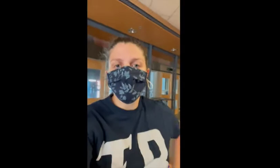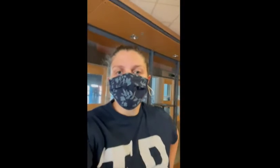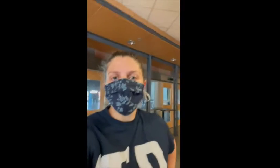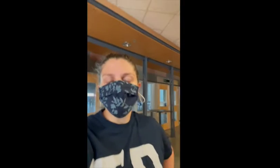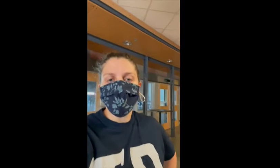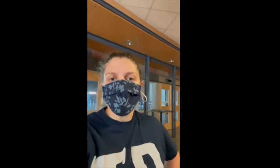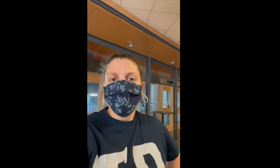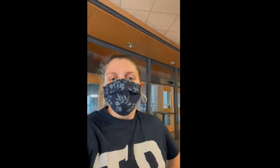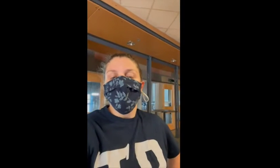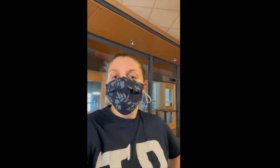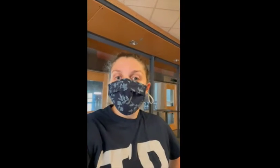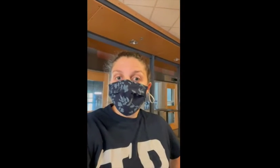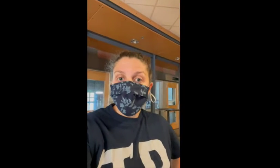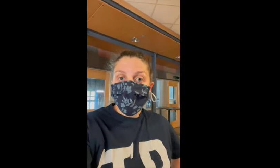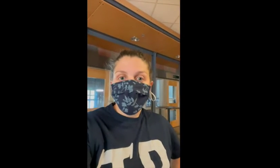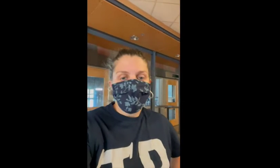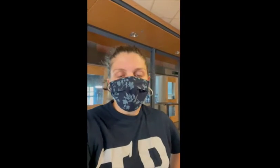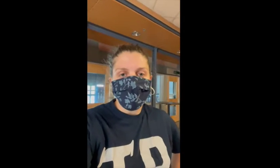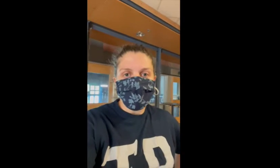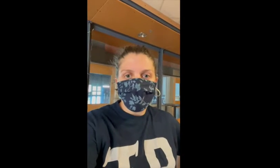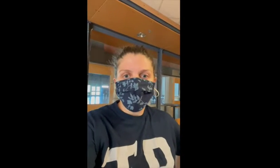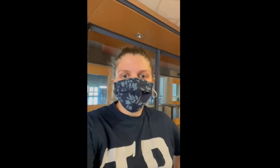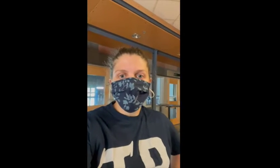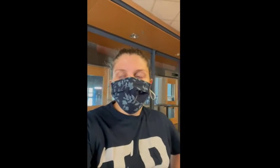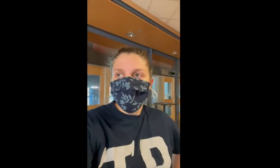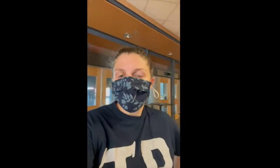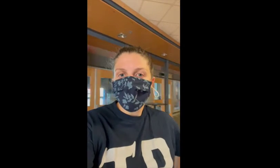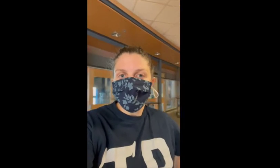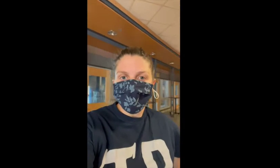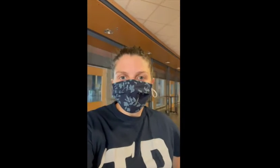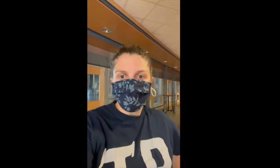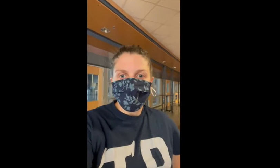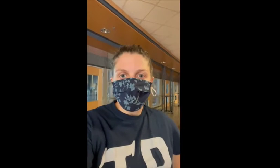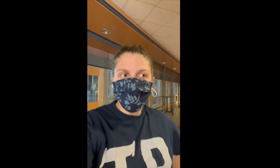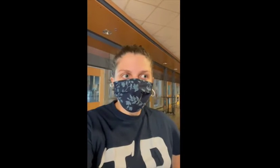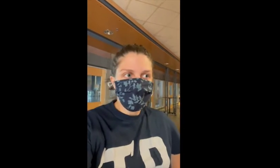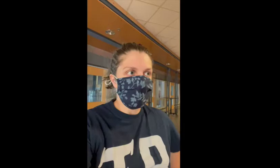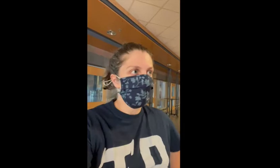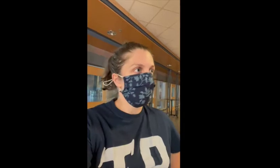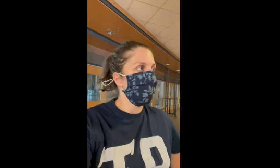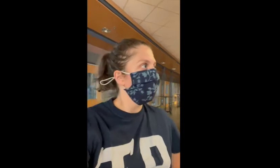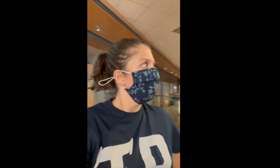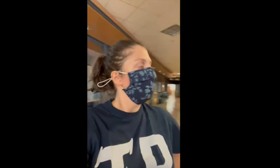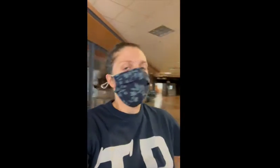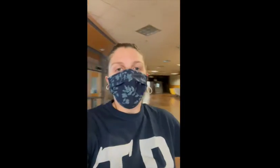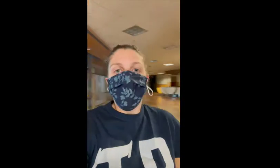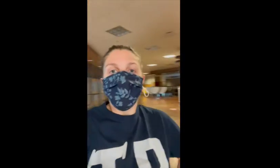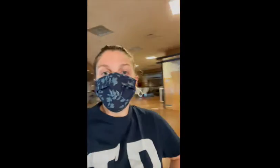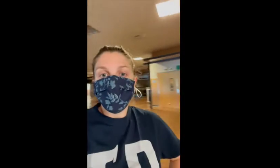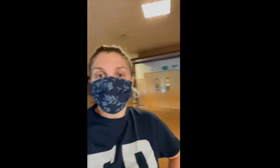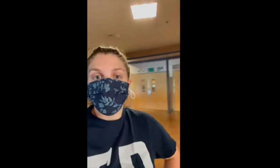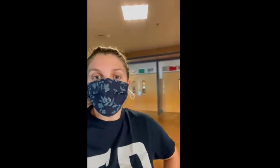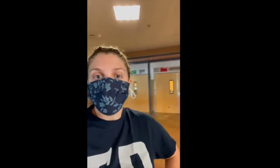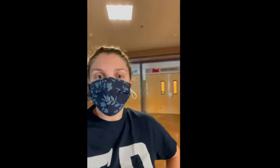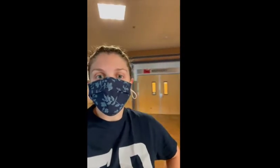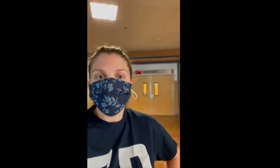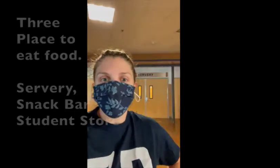days, like trivia or play games. So you might want to check it out. We do have three places to get